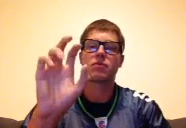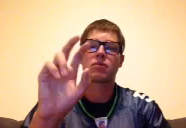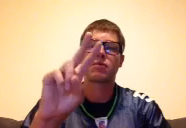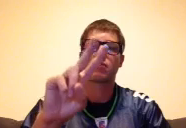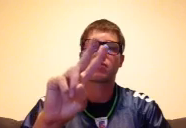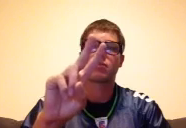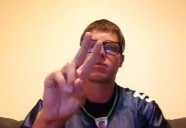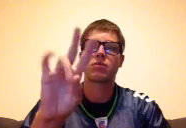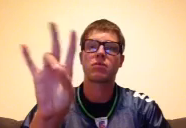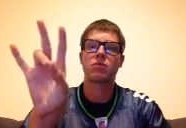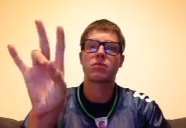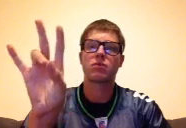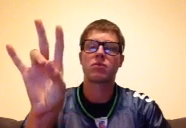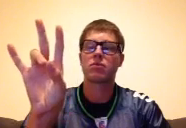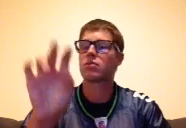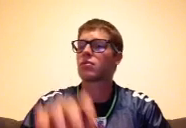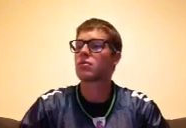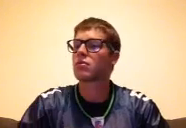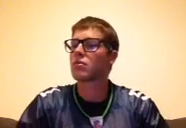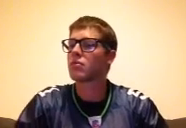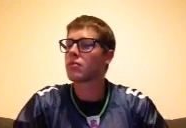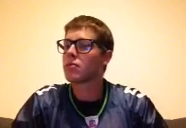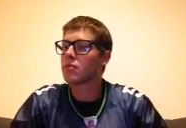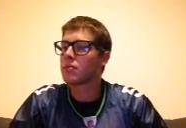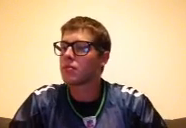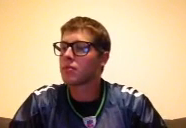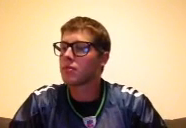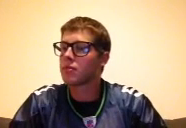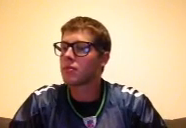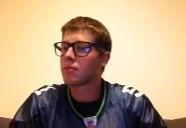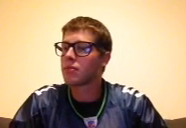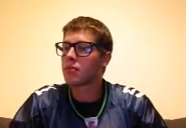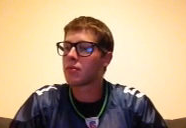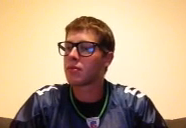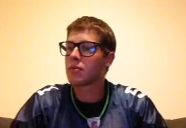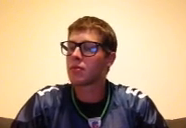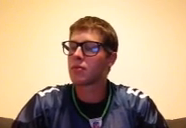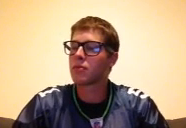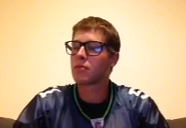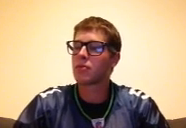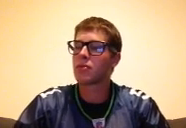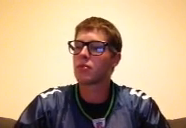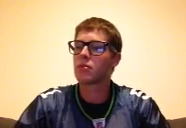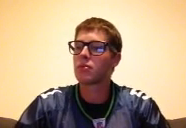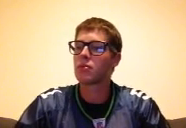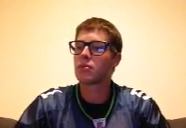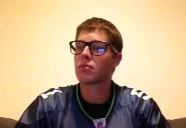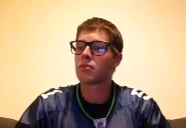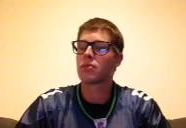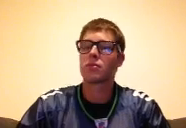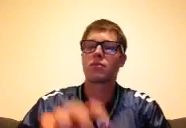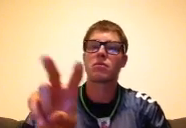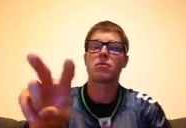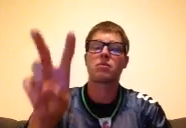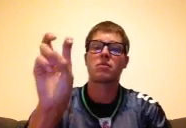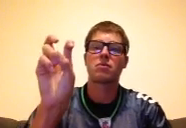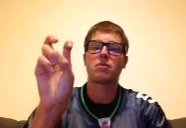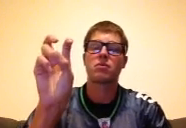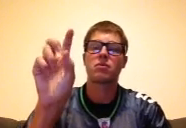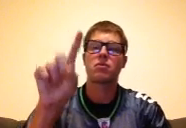is when you've got it to your chest and someone else doesn't. There's no such thing. And so I think the league will probably have to come out and say it was simultaneous control, but